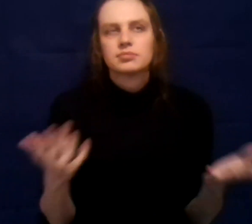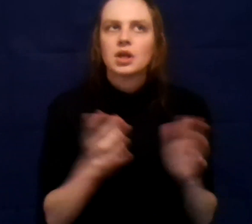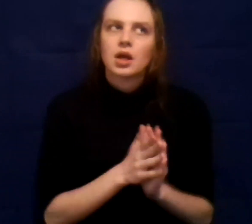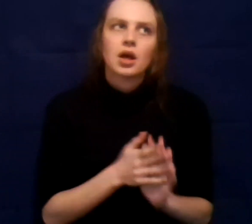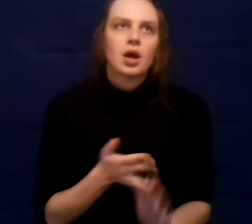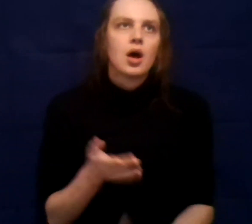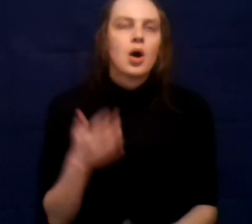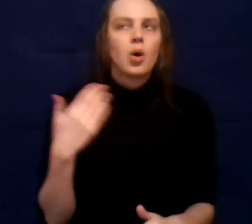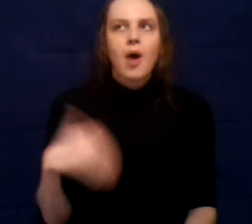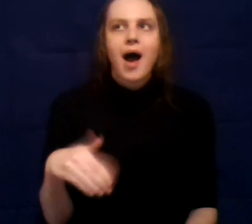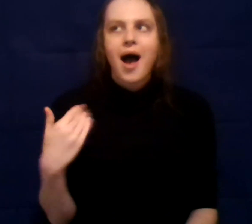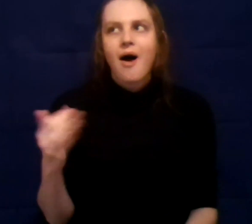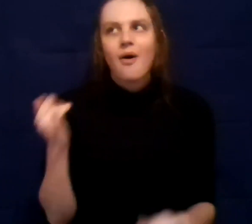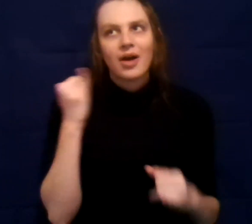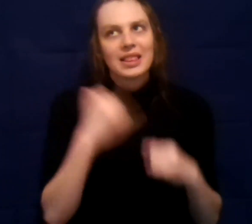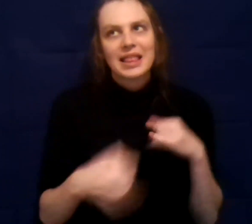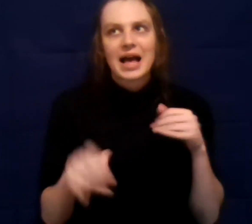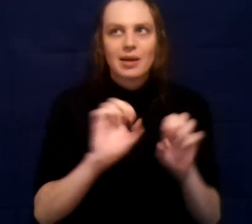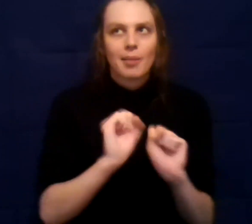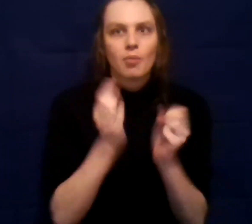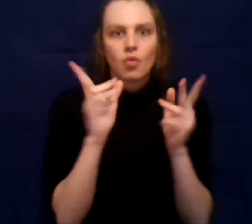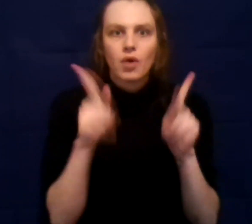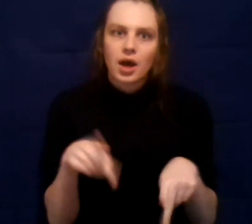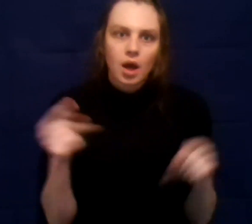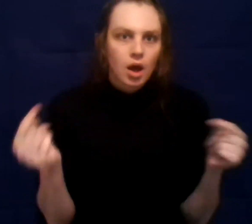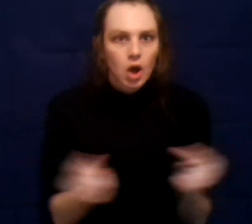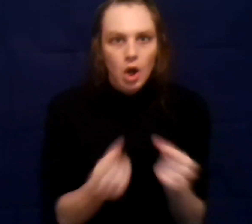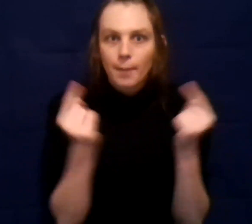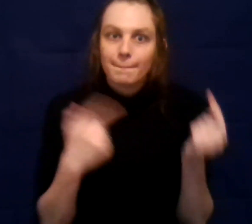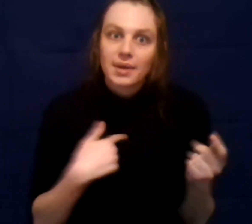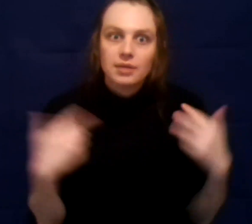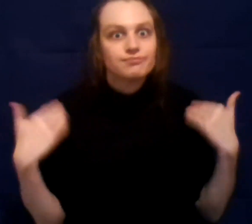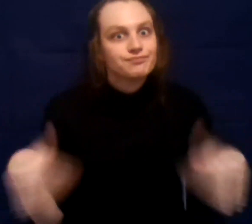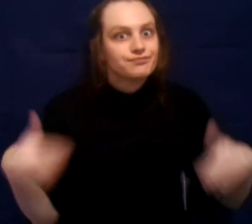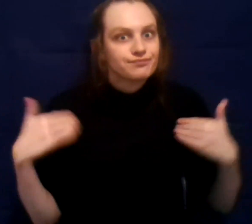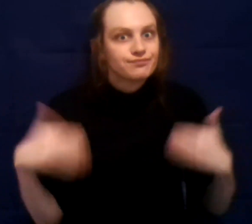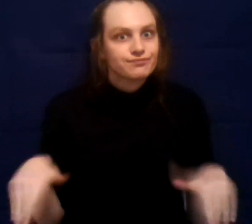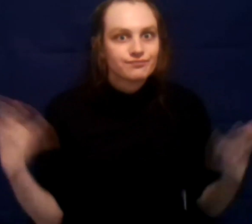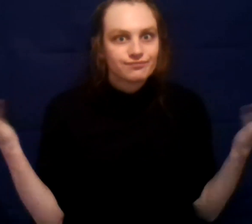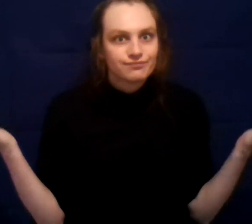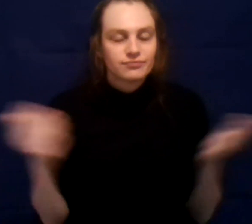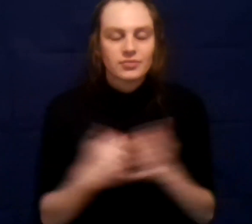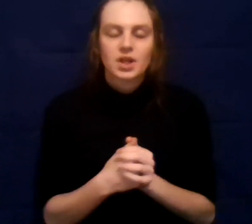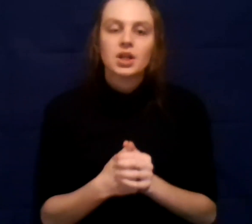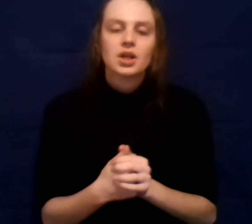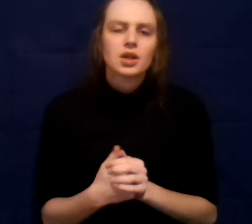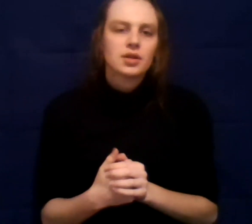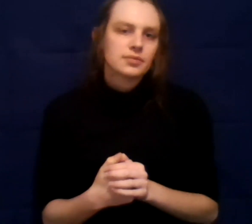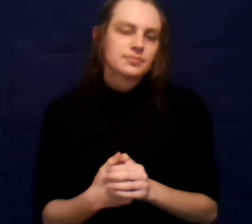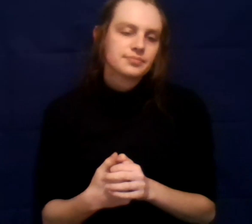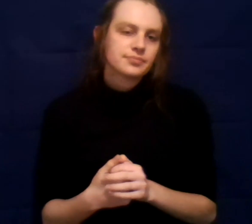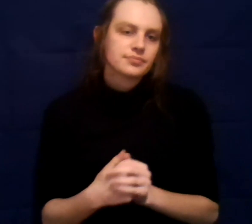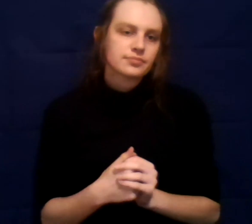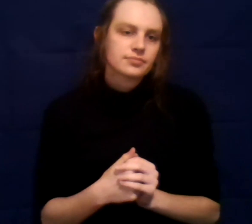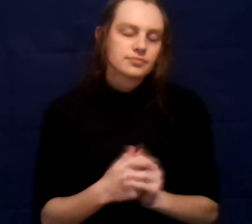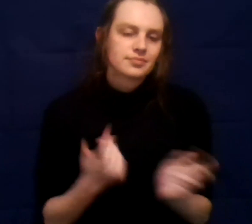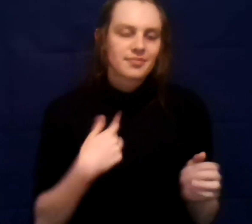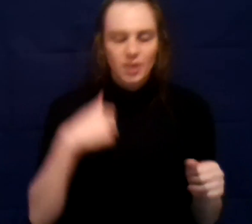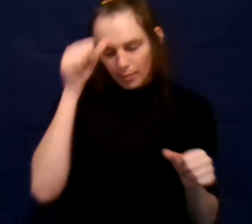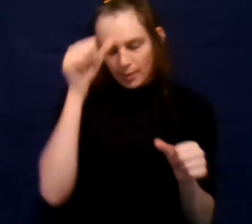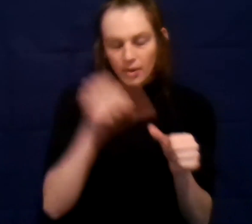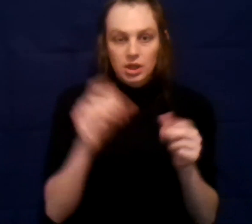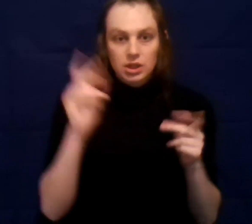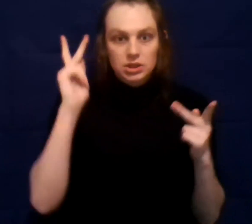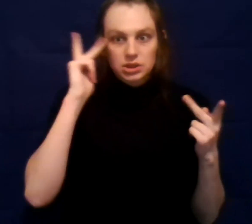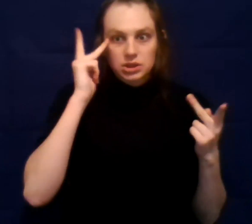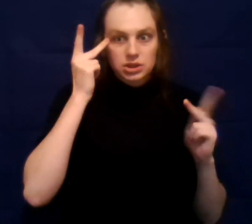last breakup really did a number on me, and just trying like, and I remember panicking,